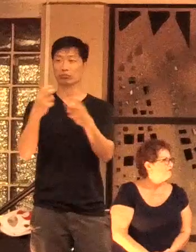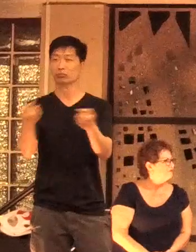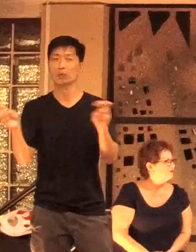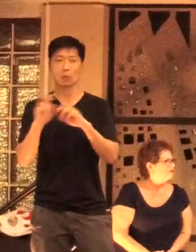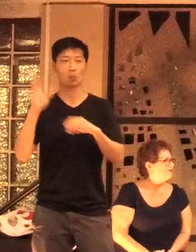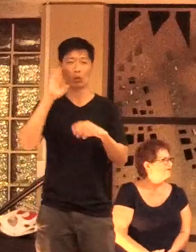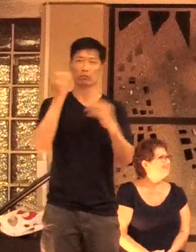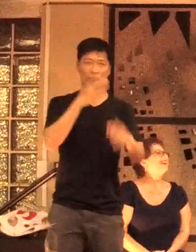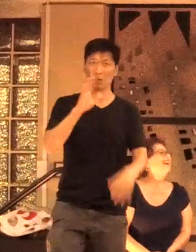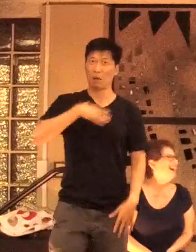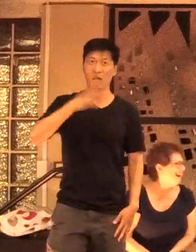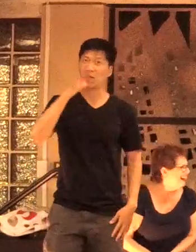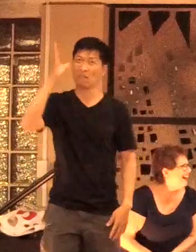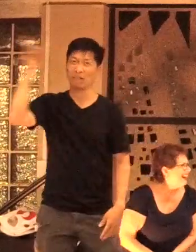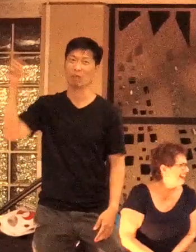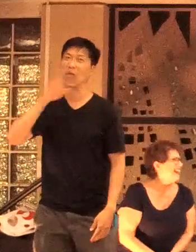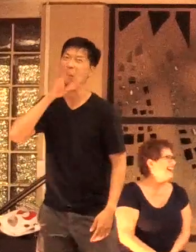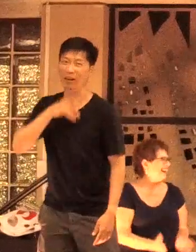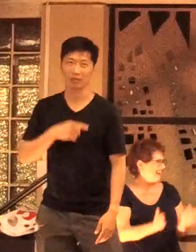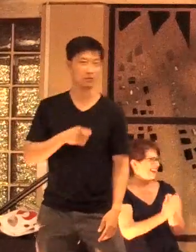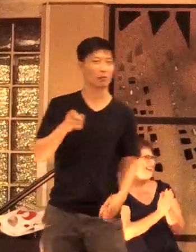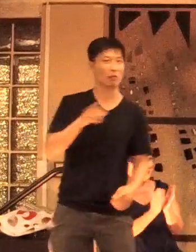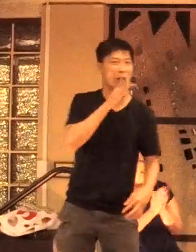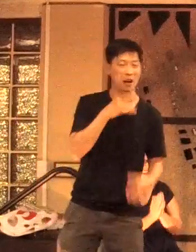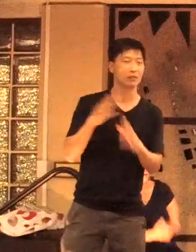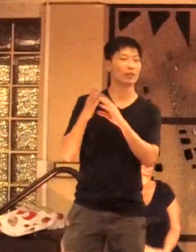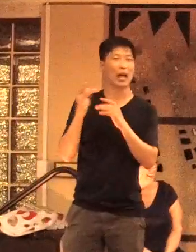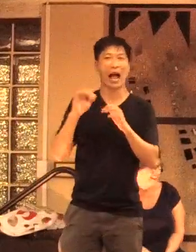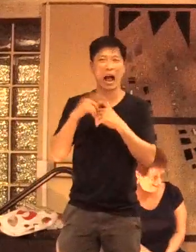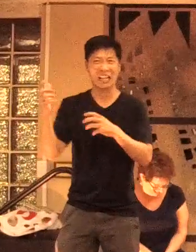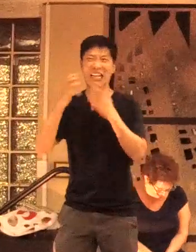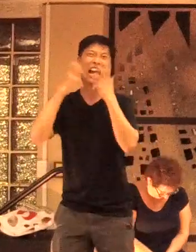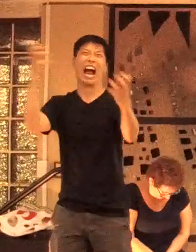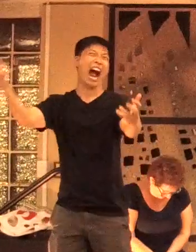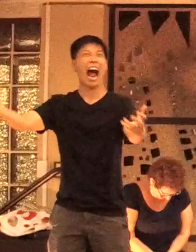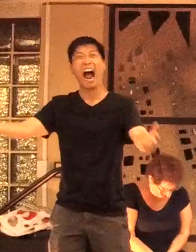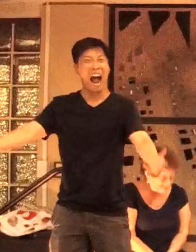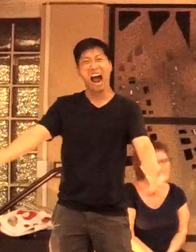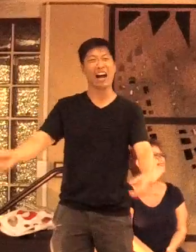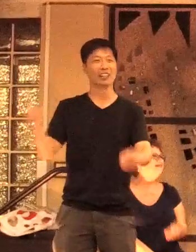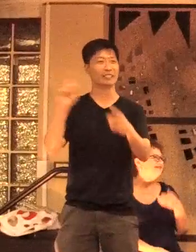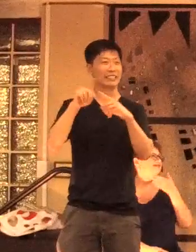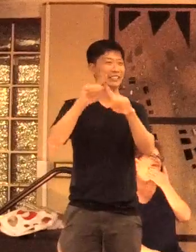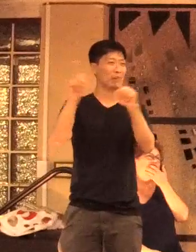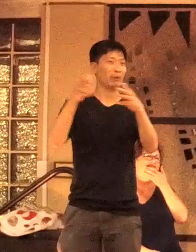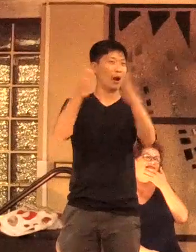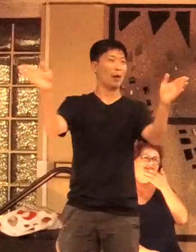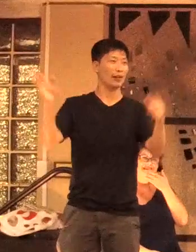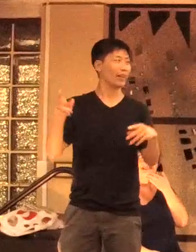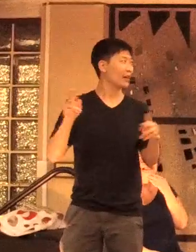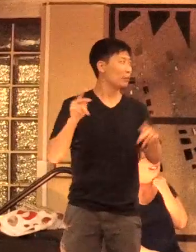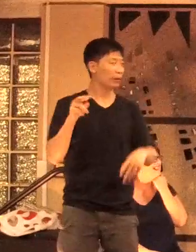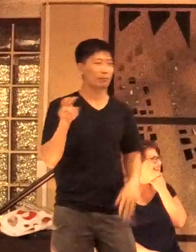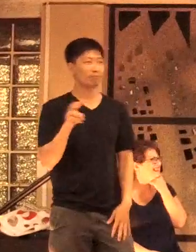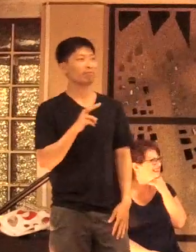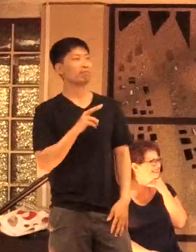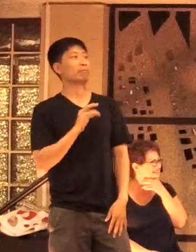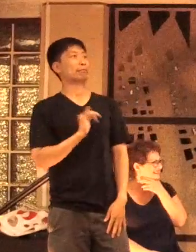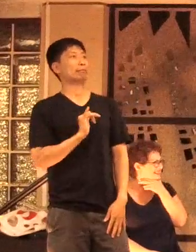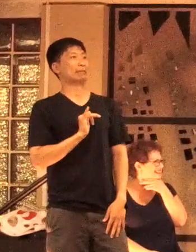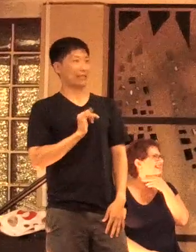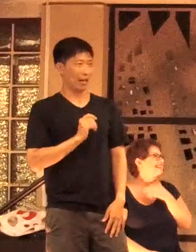their different parents' voices, so it's like how they yell and scream across different places, and everyone looks and they're like.